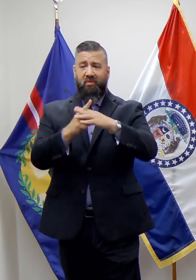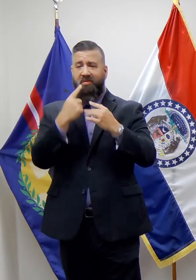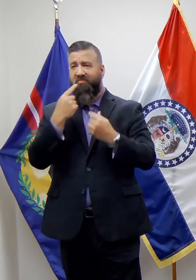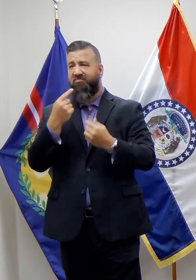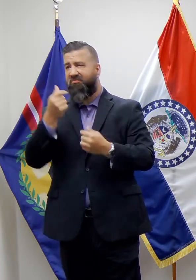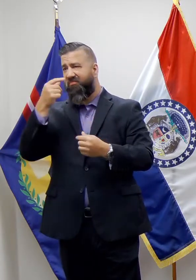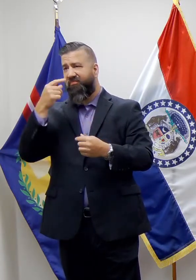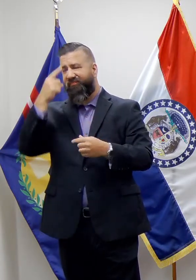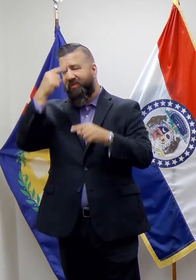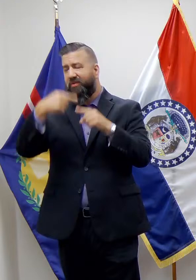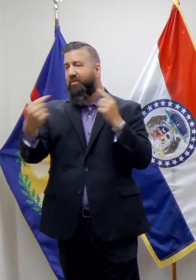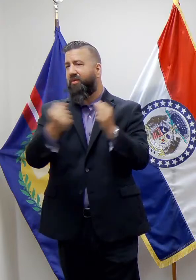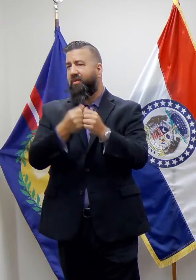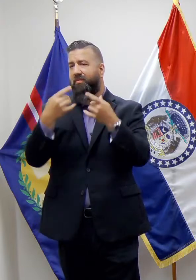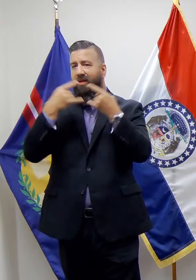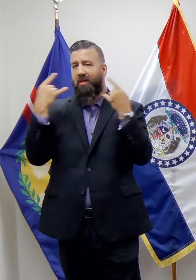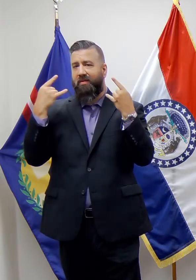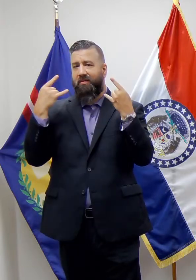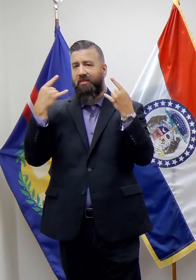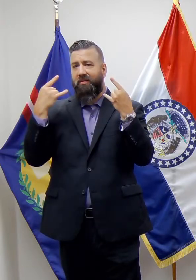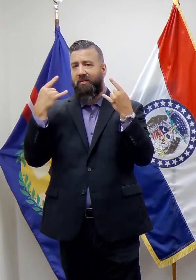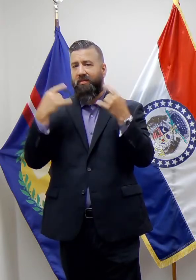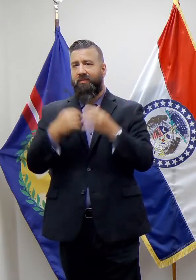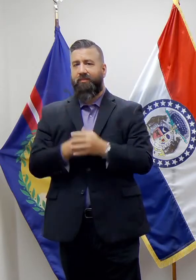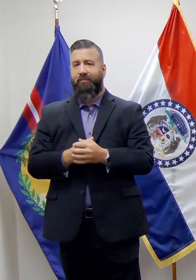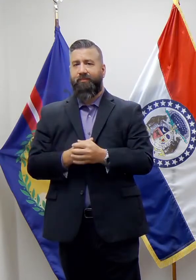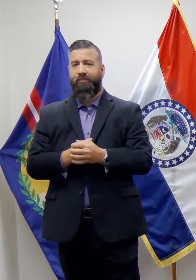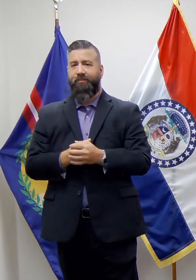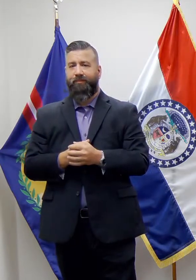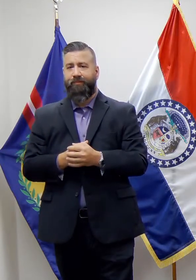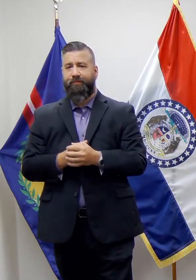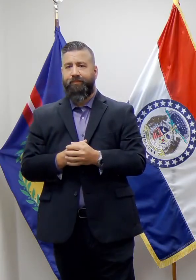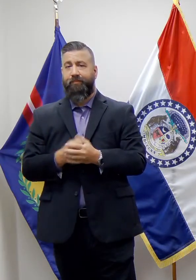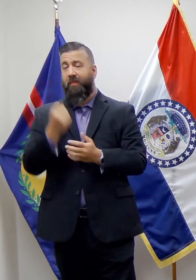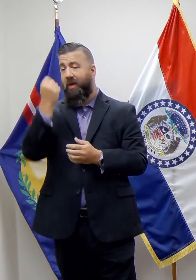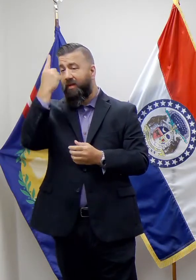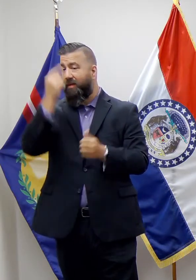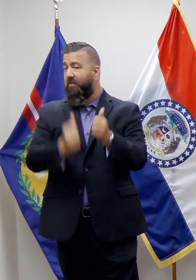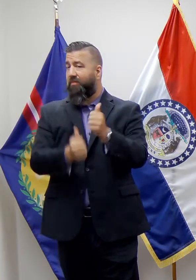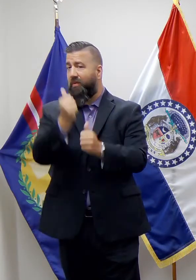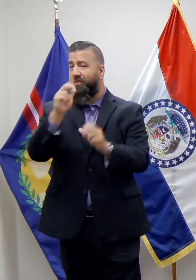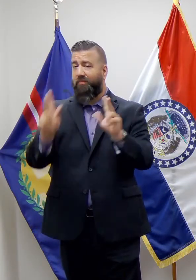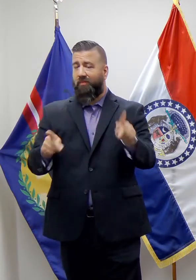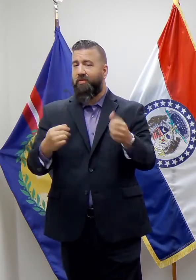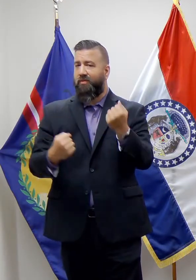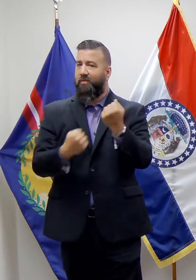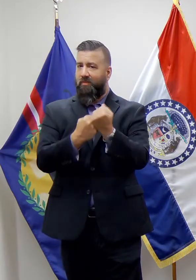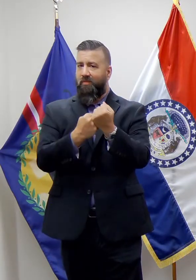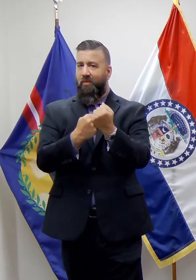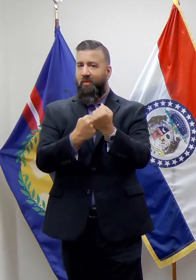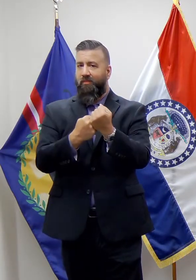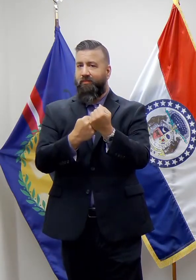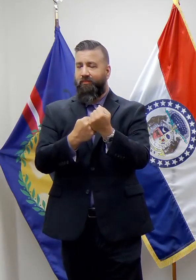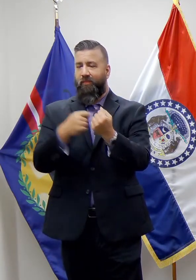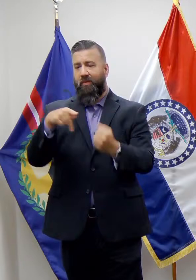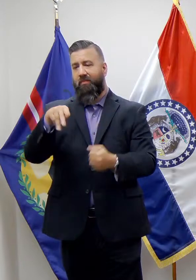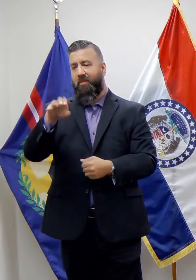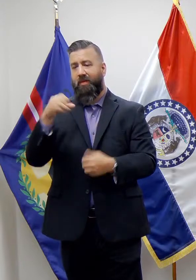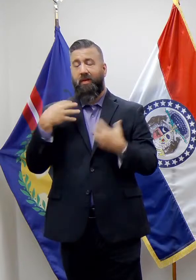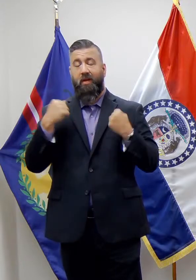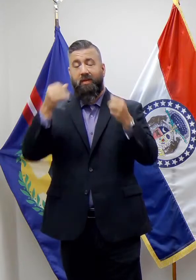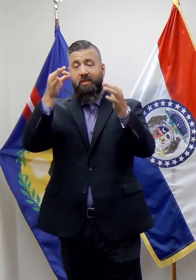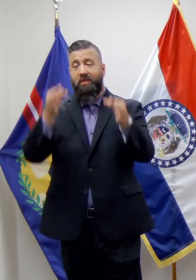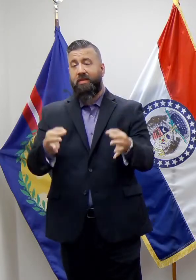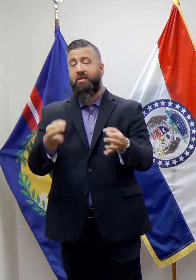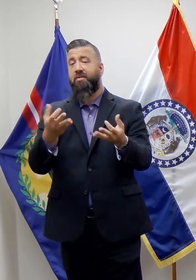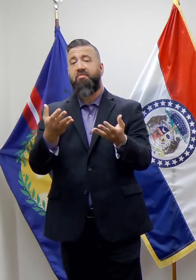health decisions made to keep us safe and slow the virus. I understand the majority of people support public health decisions, but